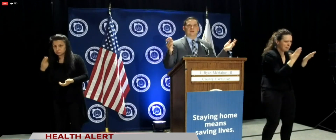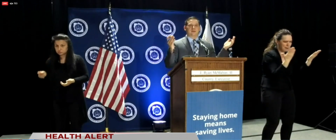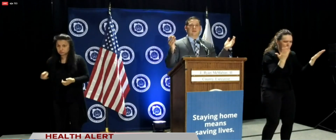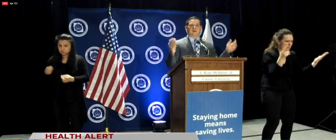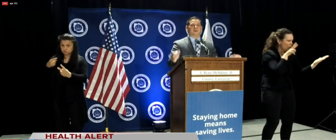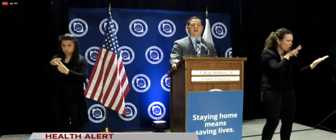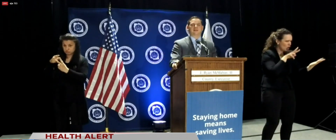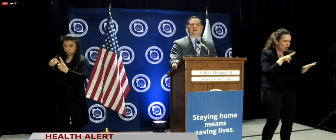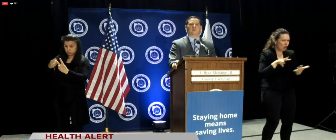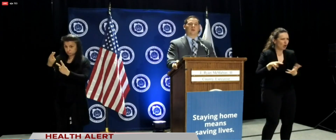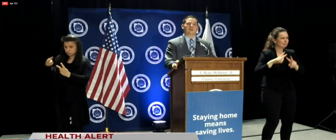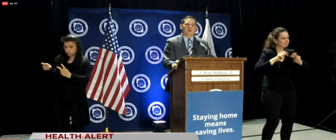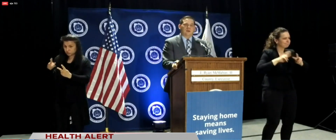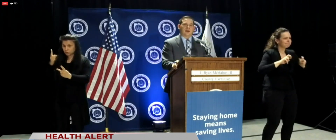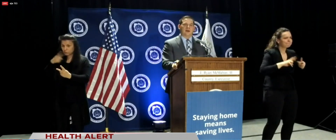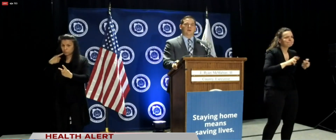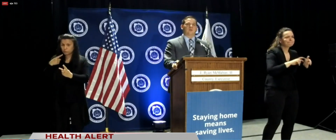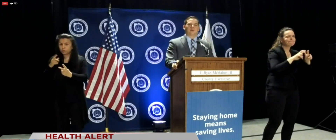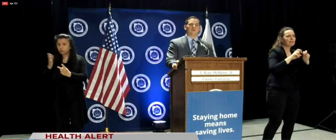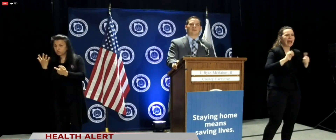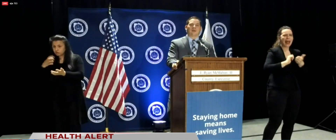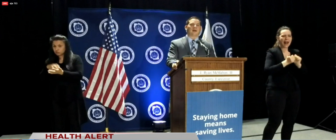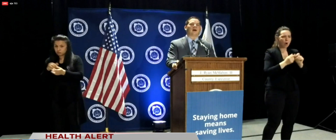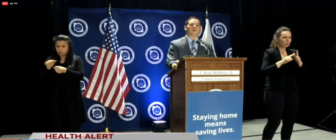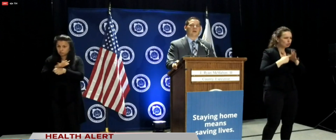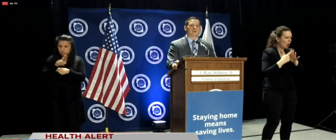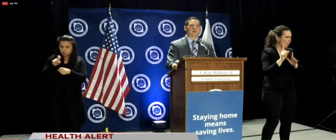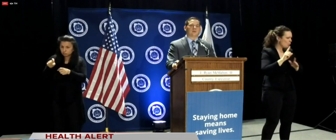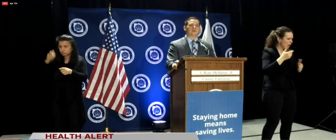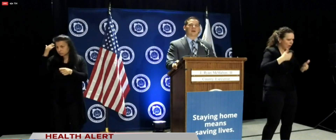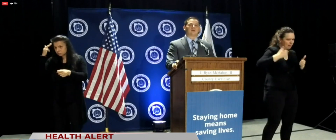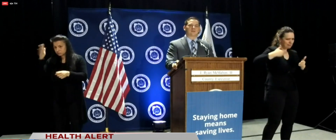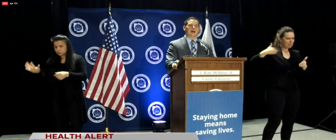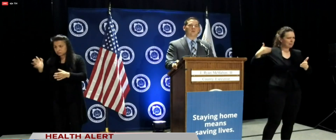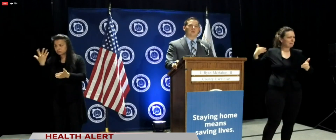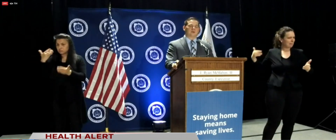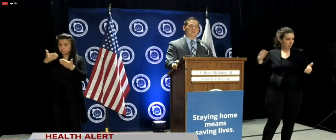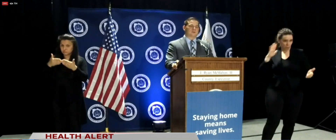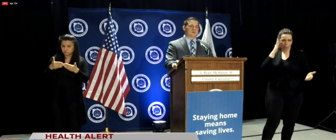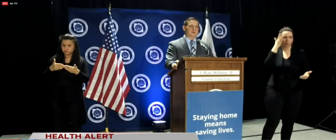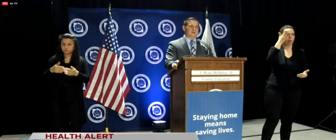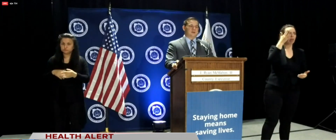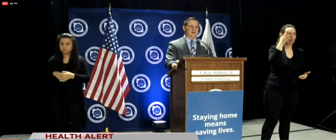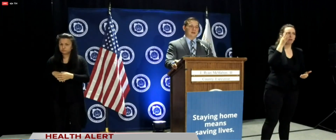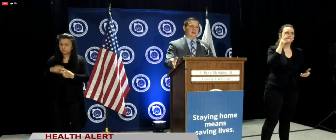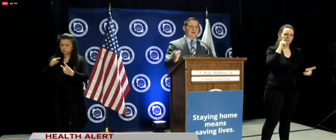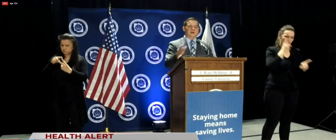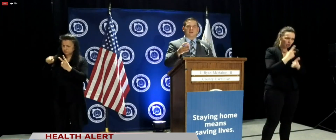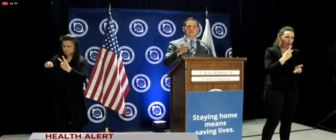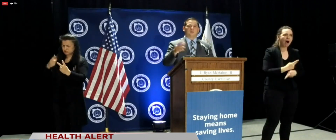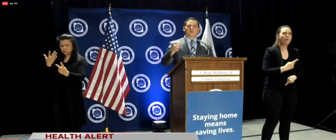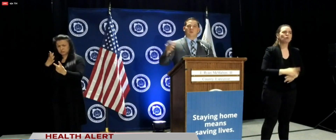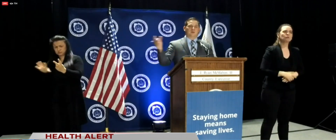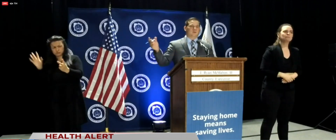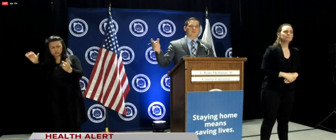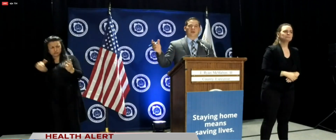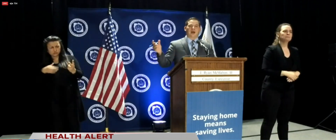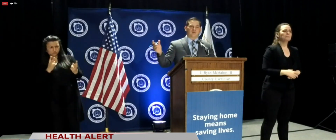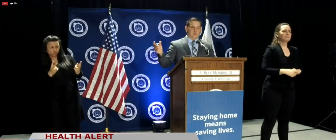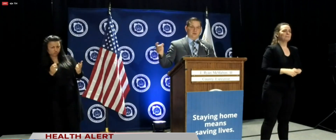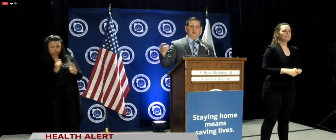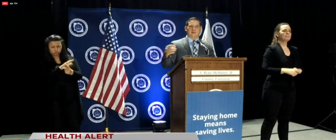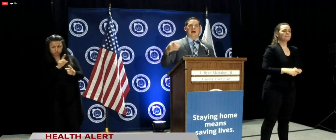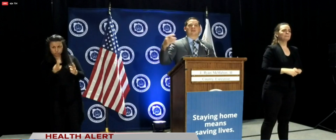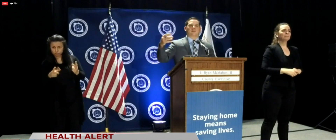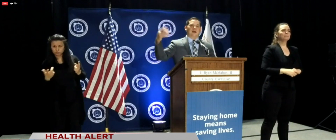the heck did they come into contact with, right? I don't know if we ever figured that out, right? That was always an odd one. You always, then our next few ones were